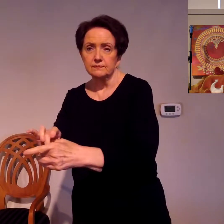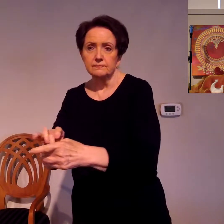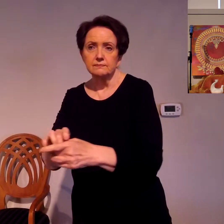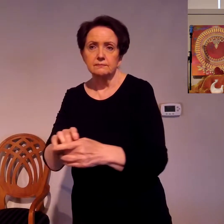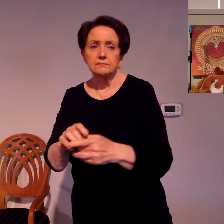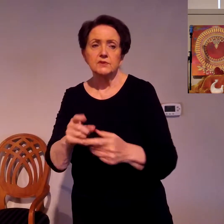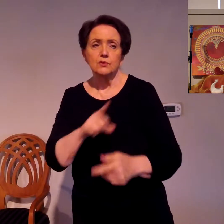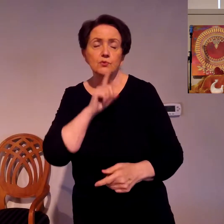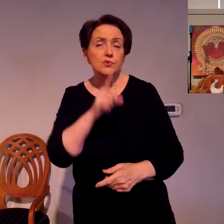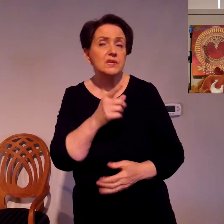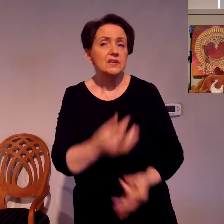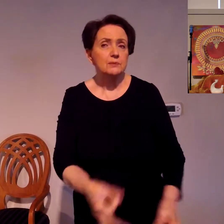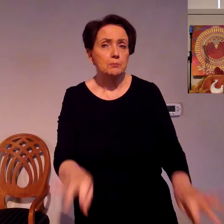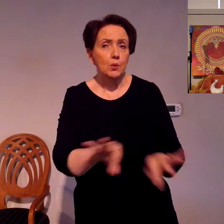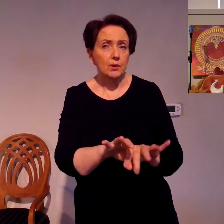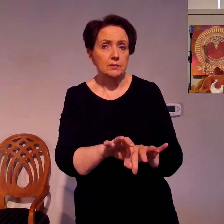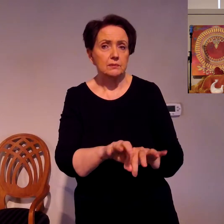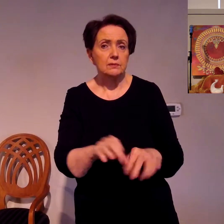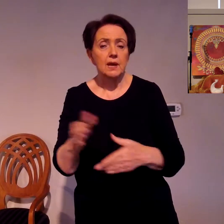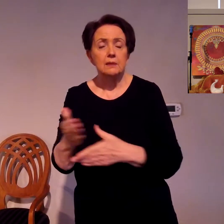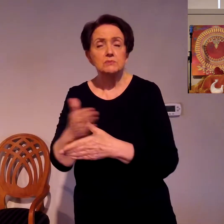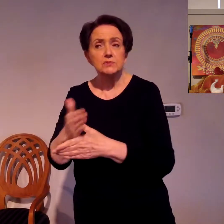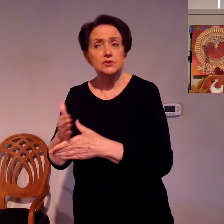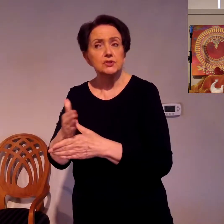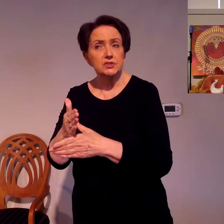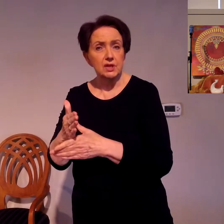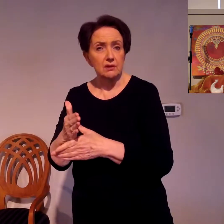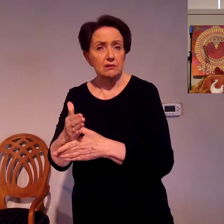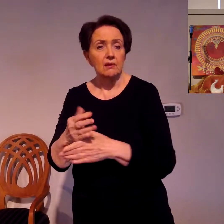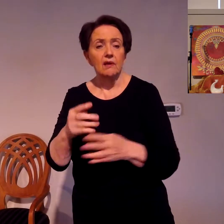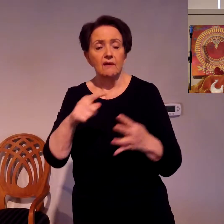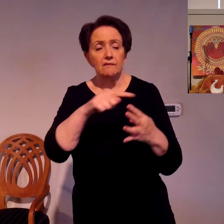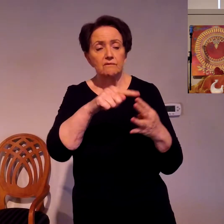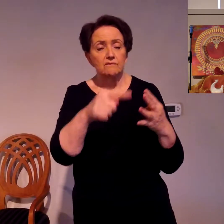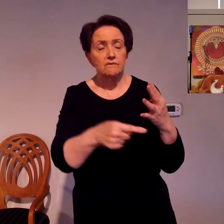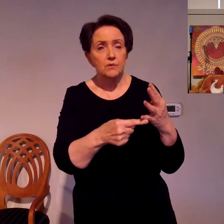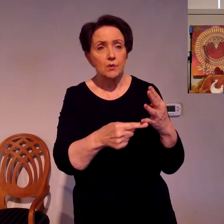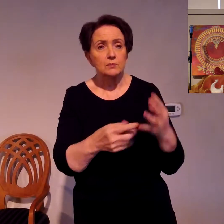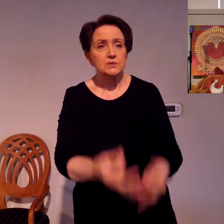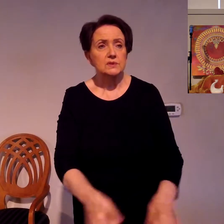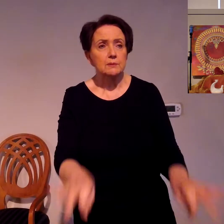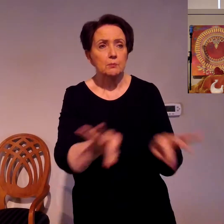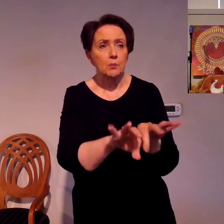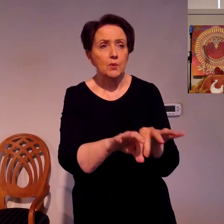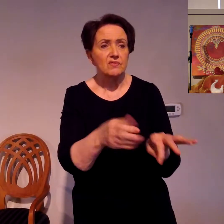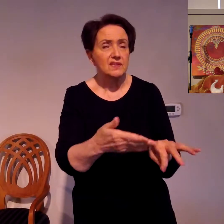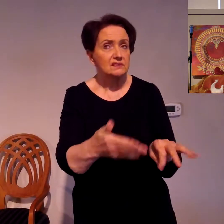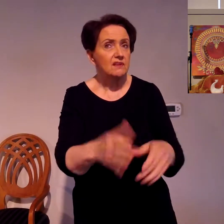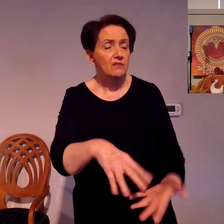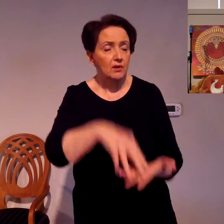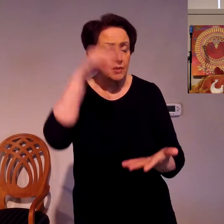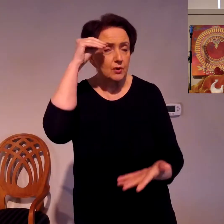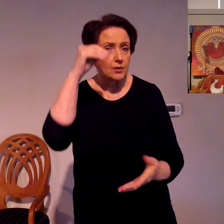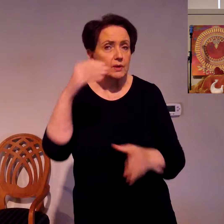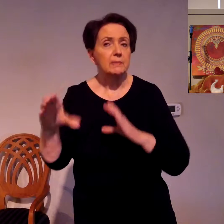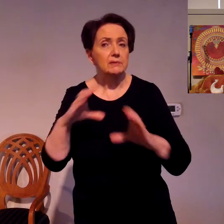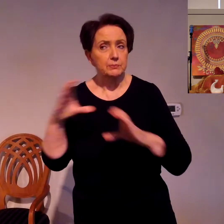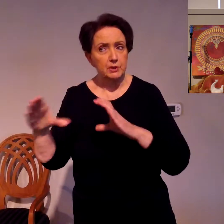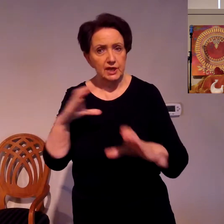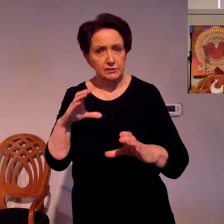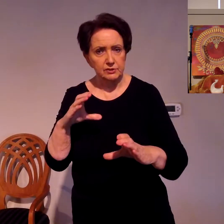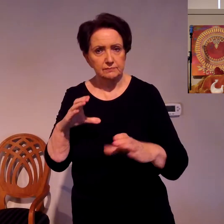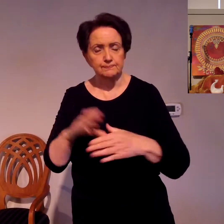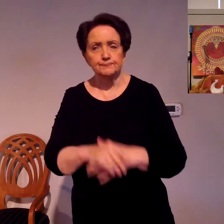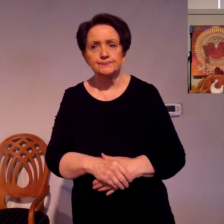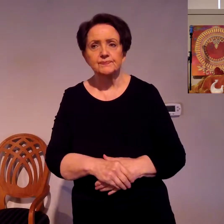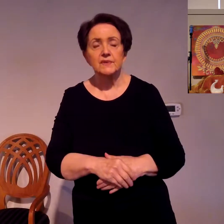are really important. So I'm going to share with you the 4 most significant things that I've learned about communication. These